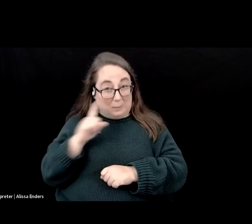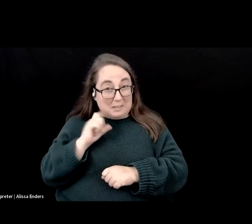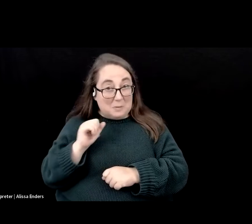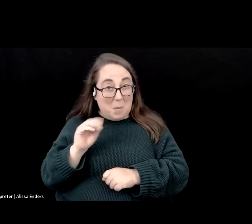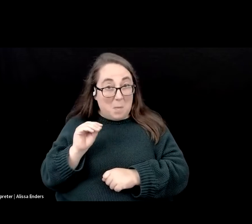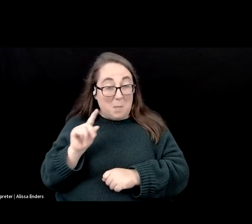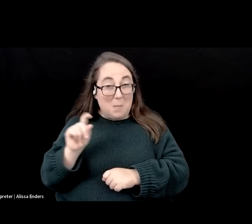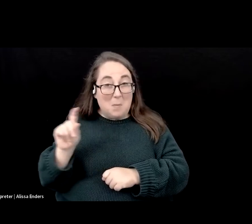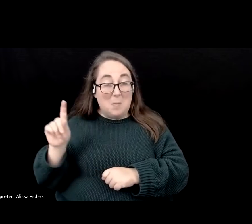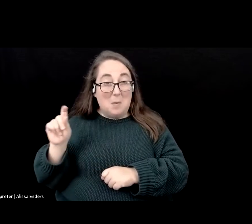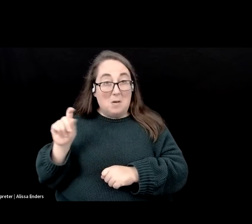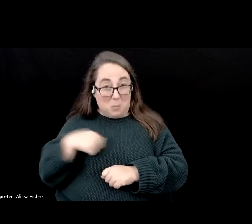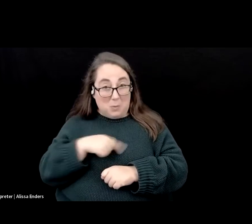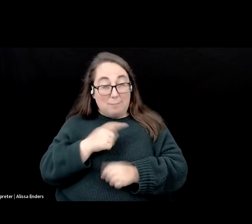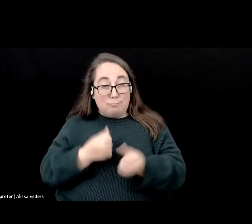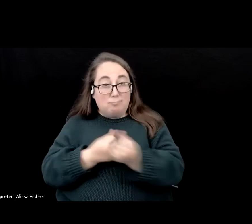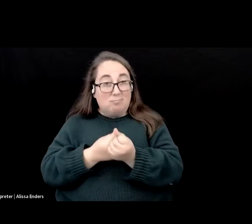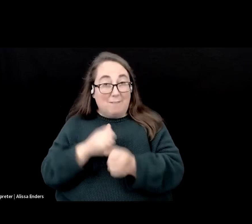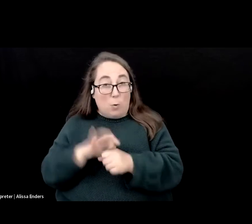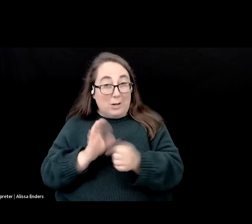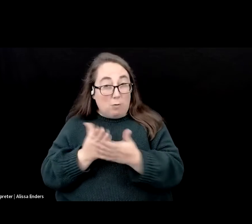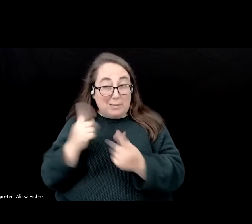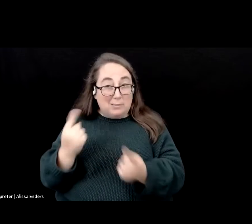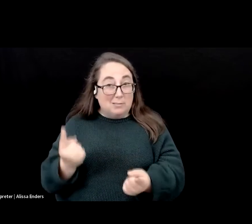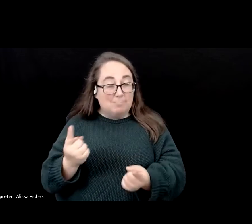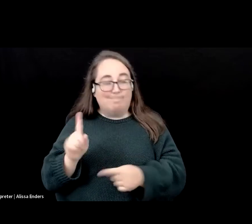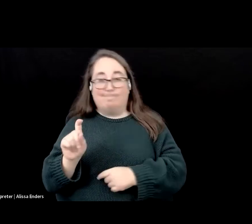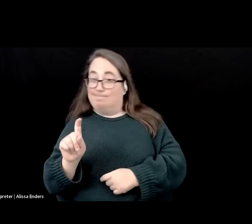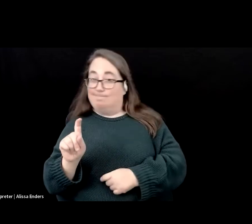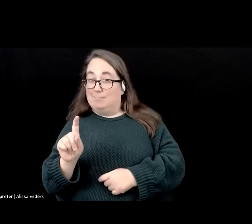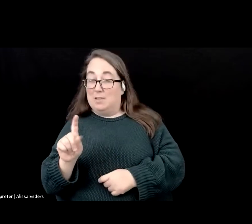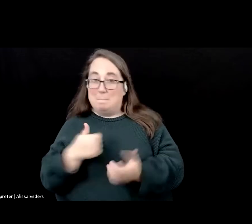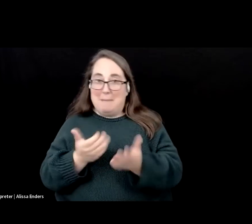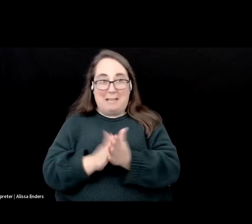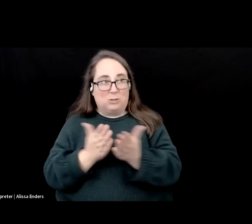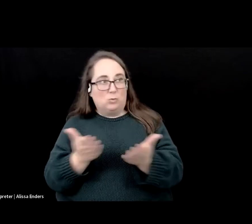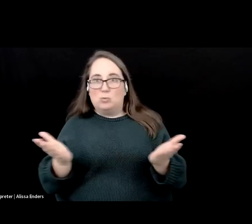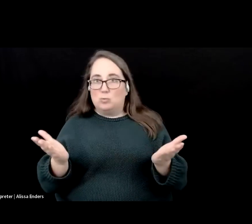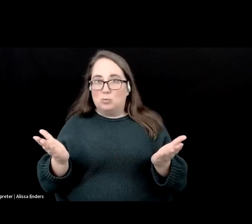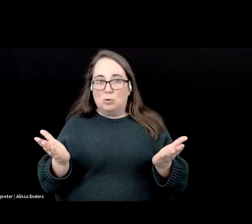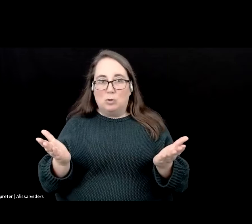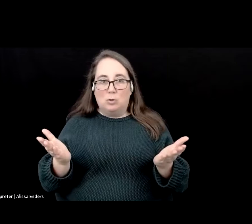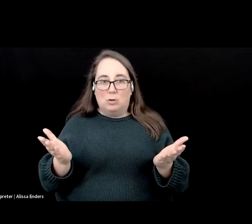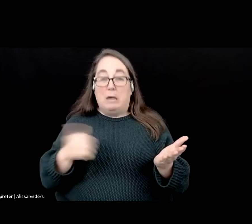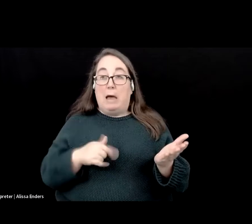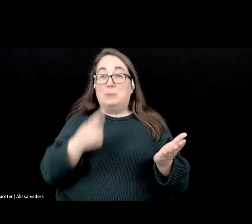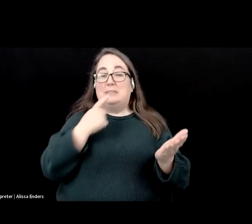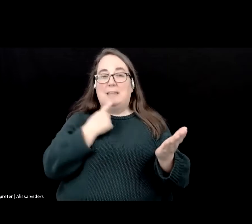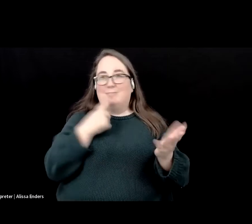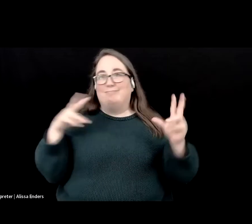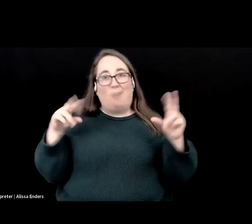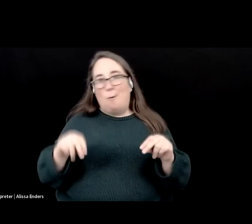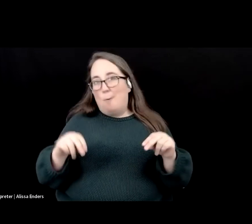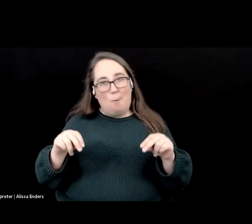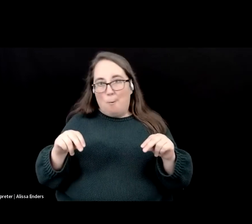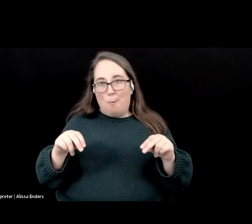committed to voting rights? And that's kind of the question I'll pose for the audience. I can argue, no,